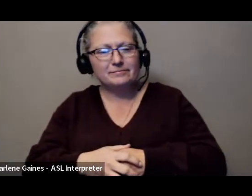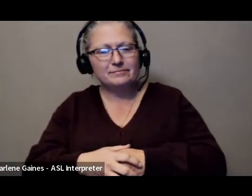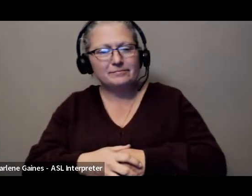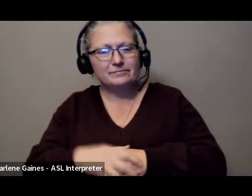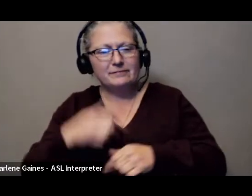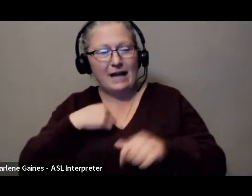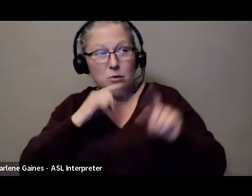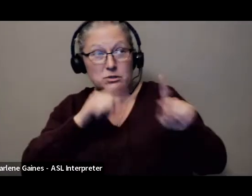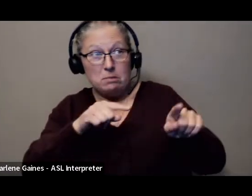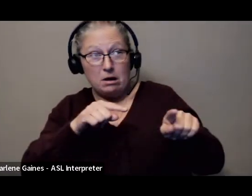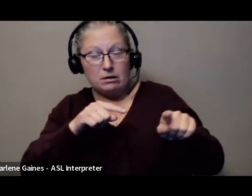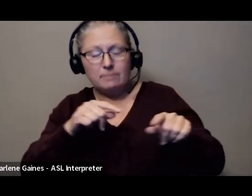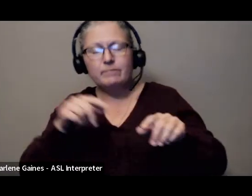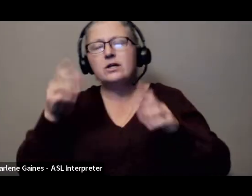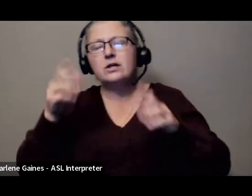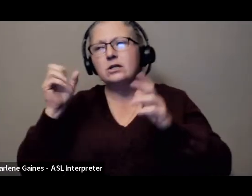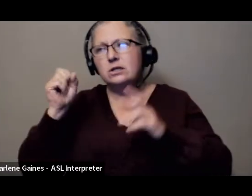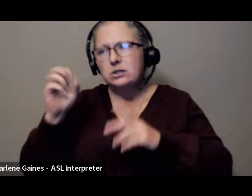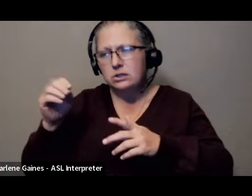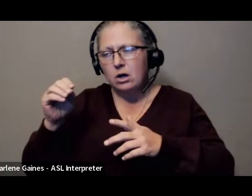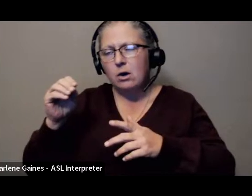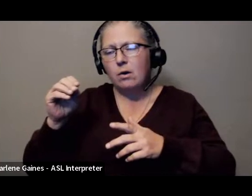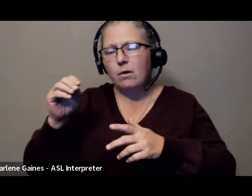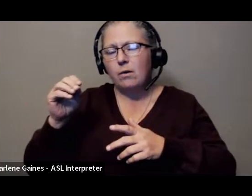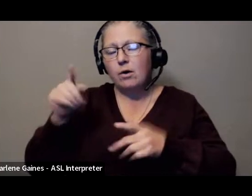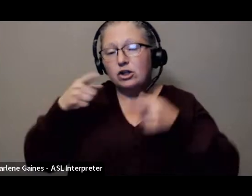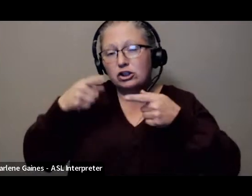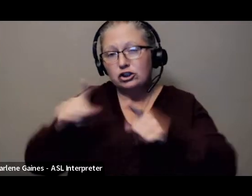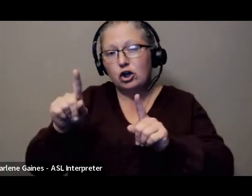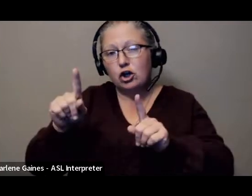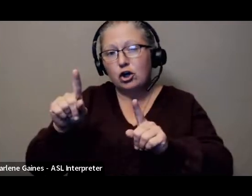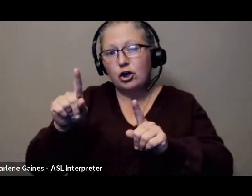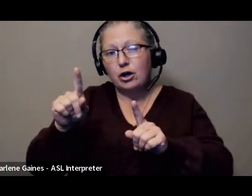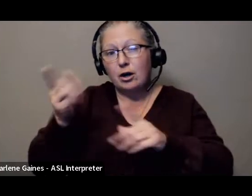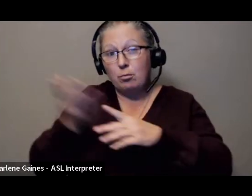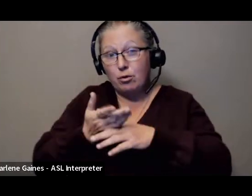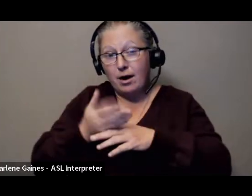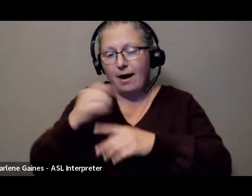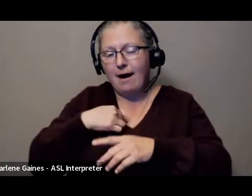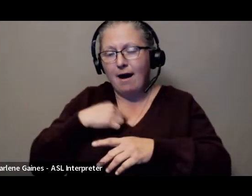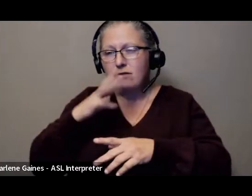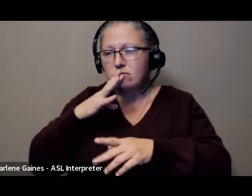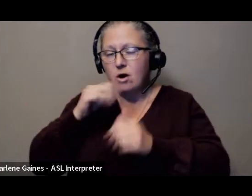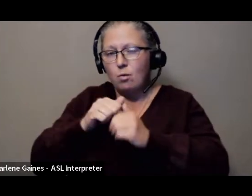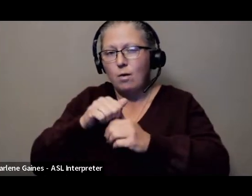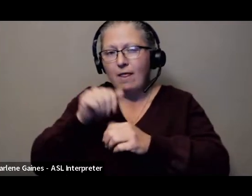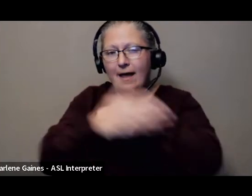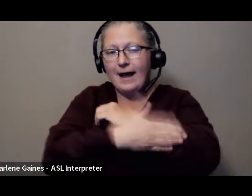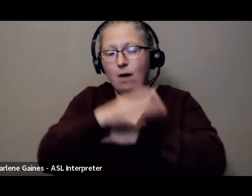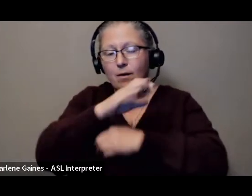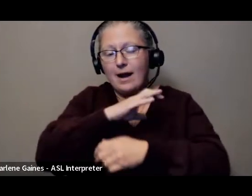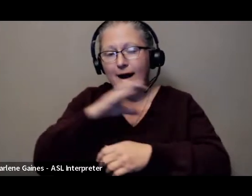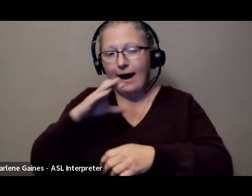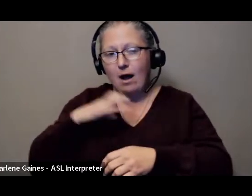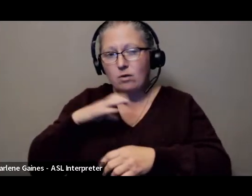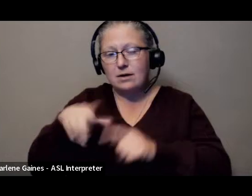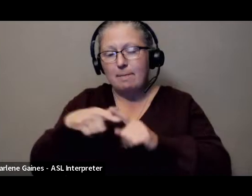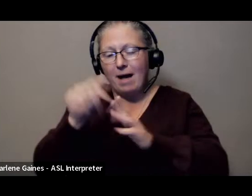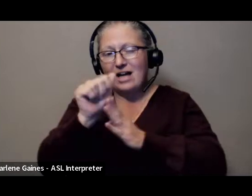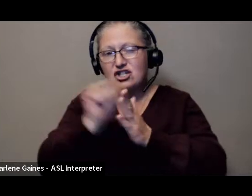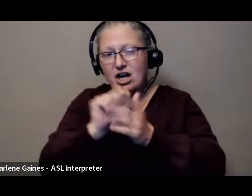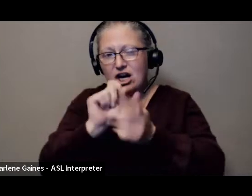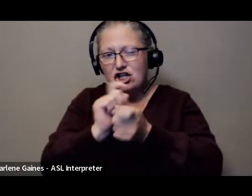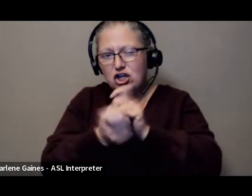Can I respond to that? Yeah. Yeah. So during our recess, I conferred with County Council around an agenda